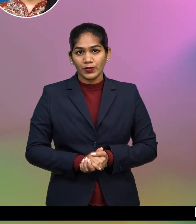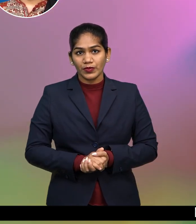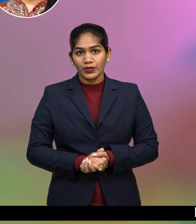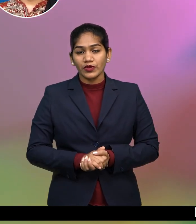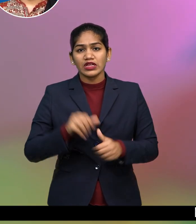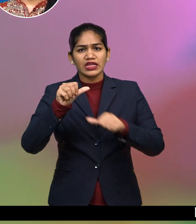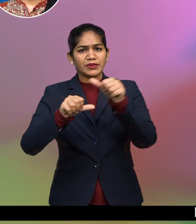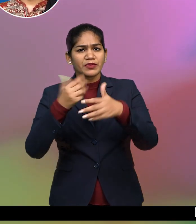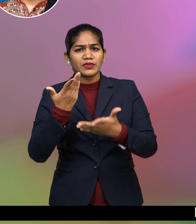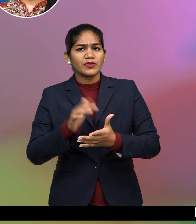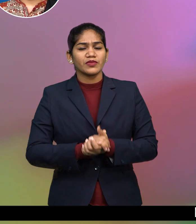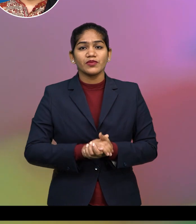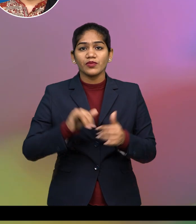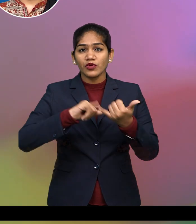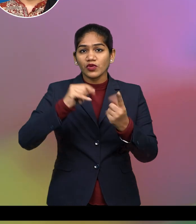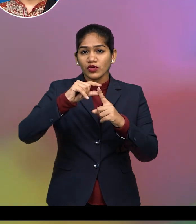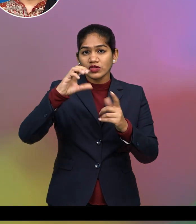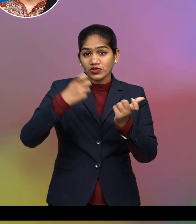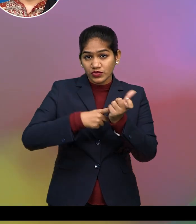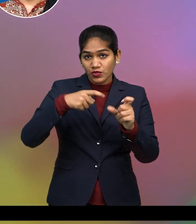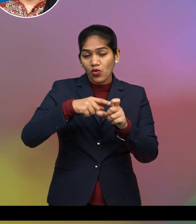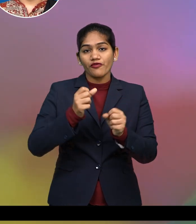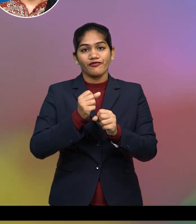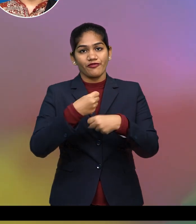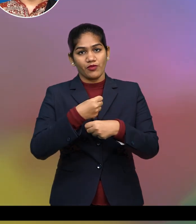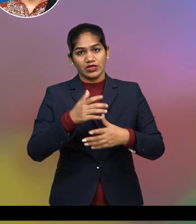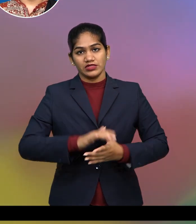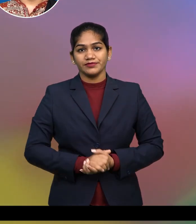by the method of spore formation.